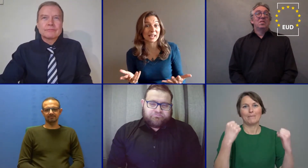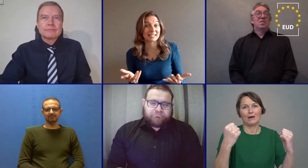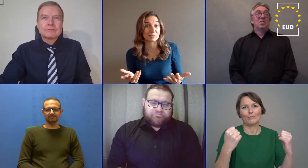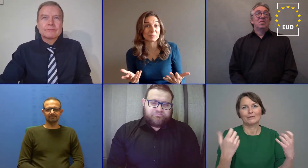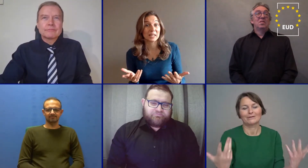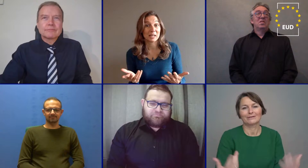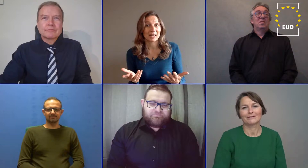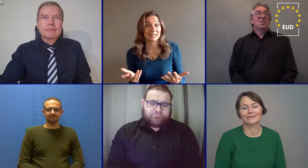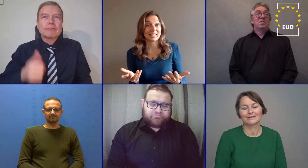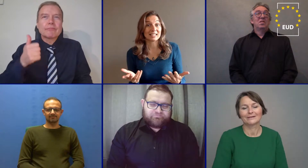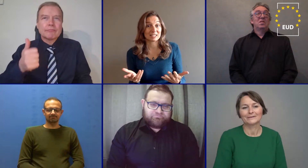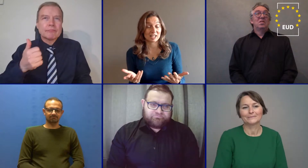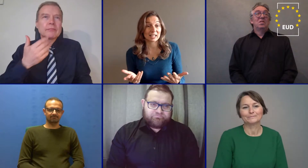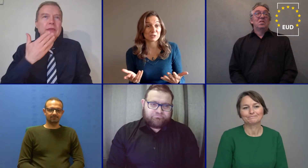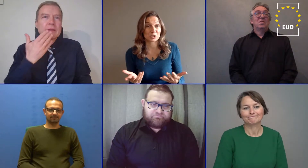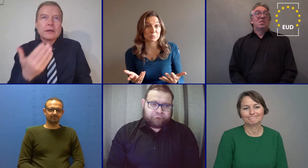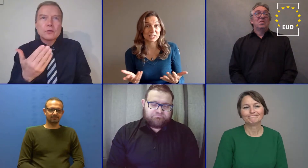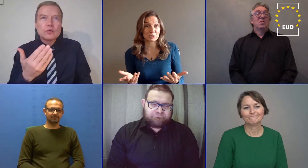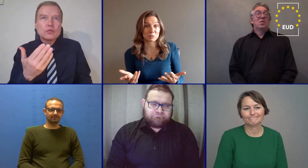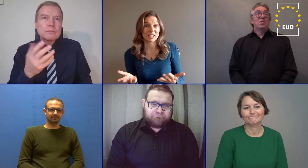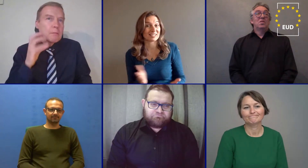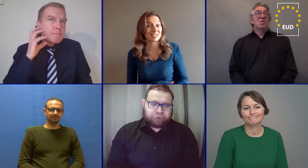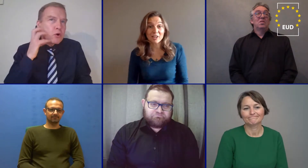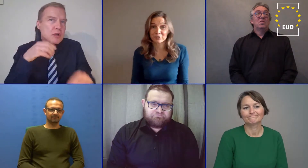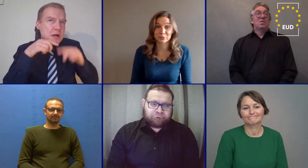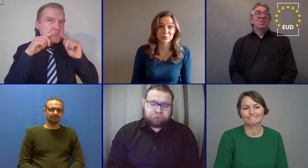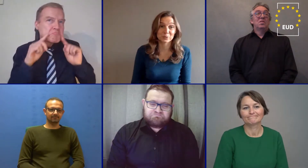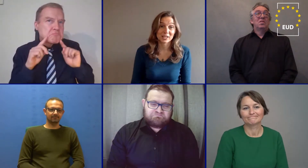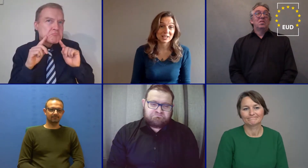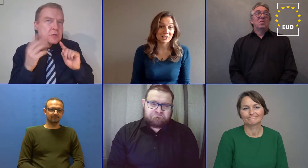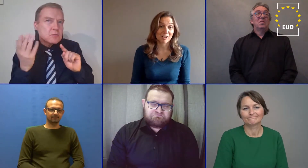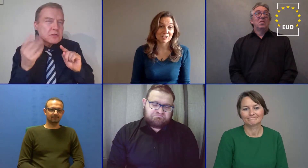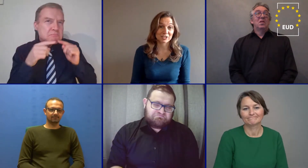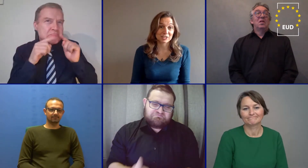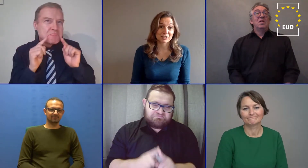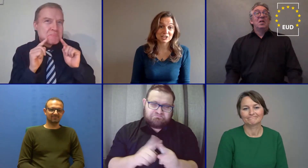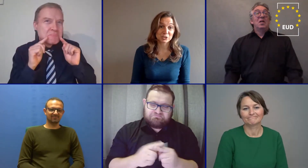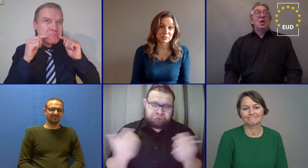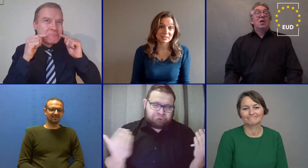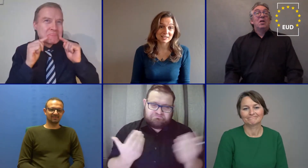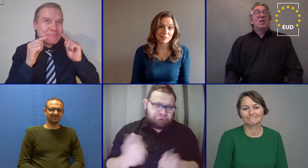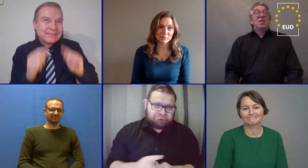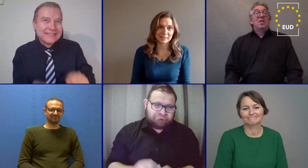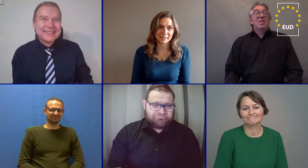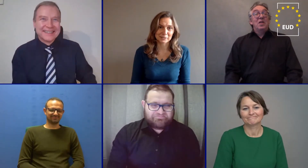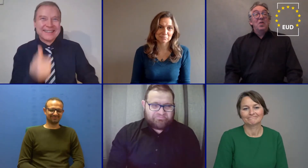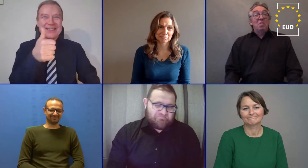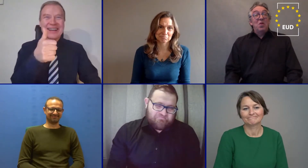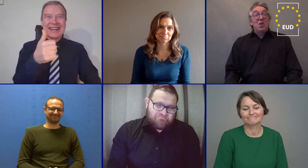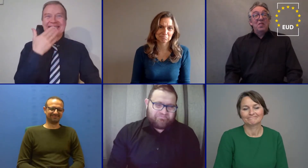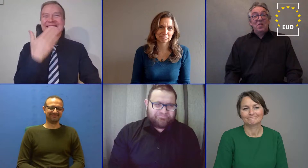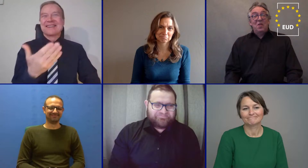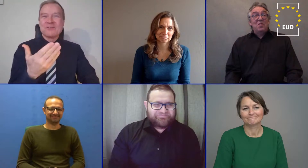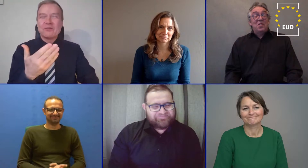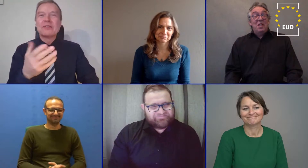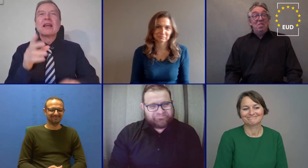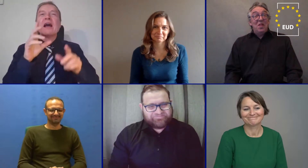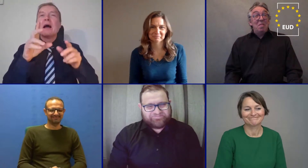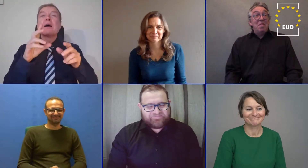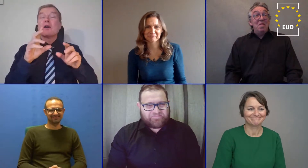ended up getting sign language interpretation provided, not through the different instruments and lobbying. Thank you. Bojan, you don't seem very happy, but